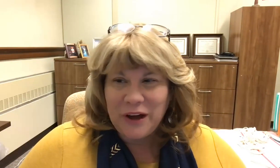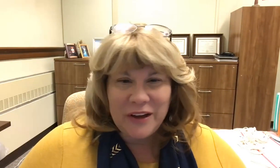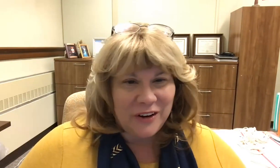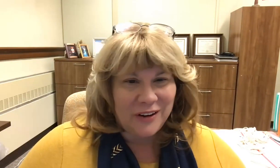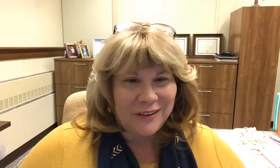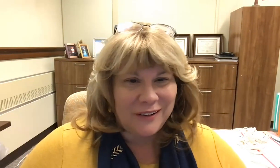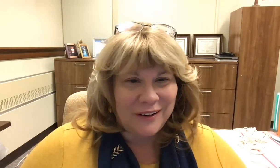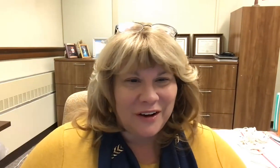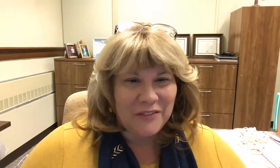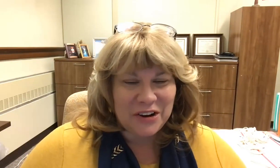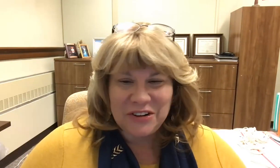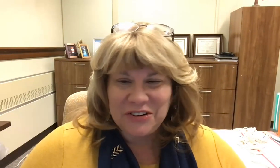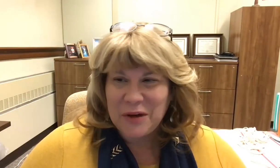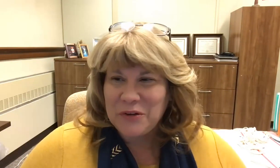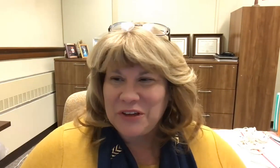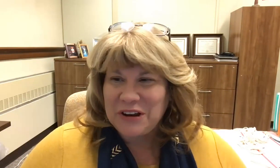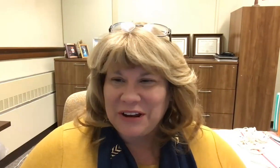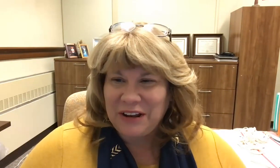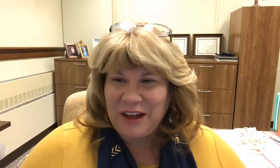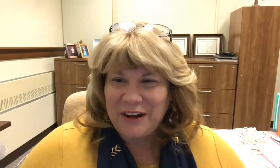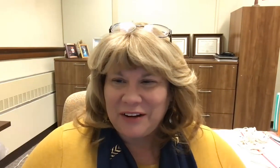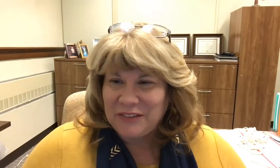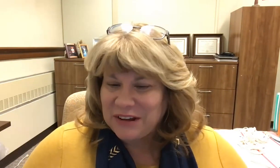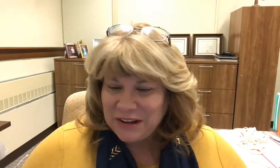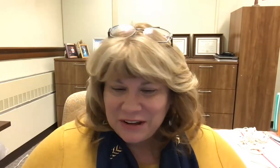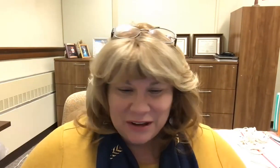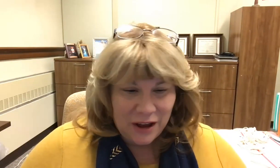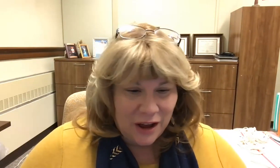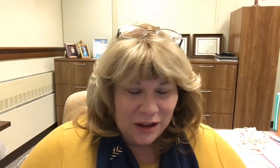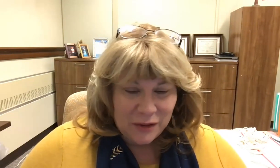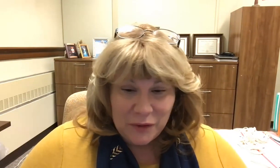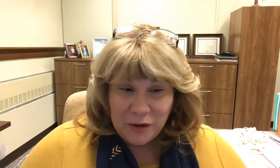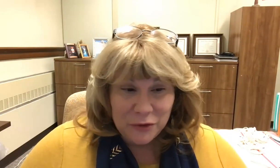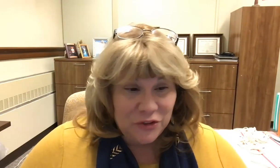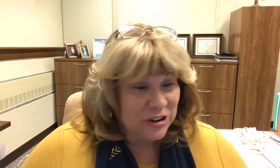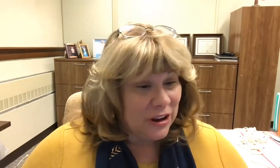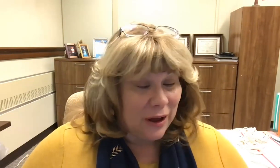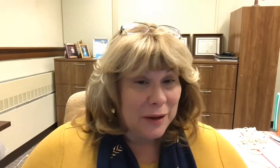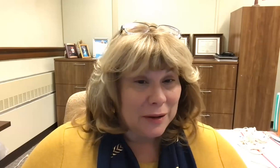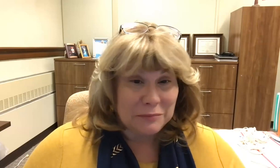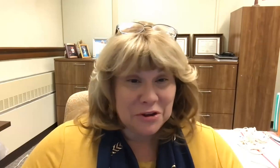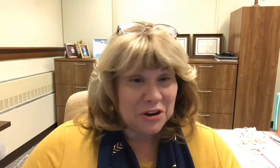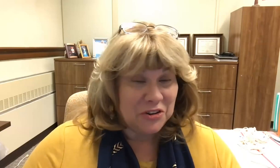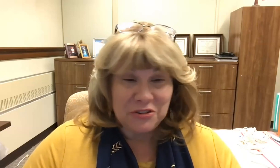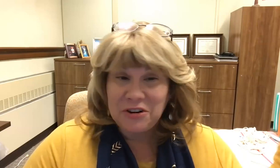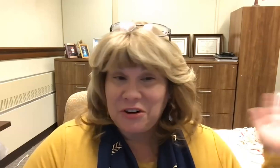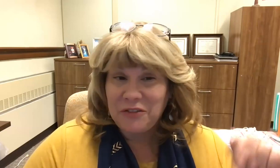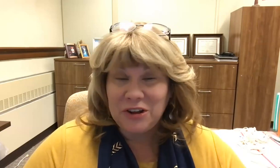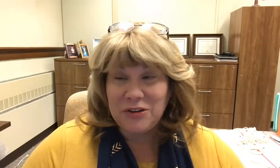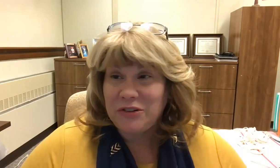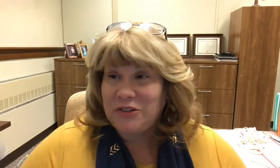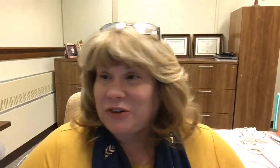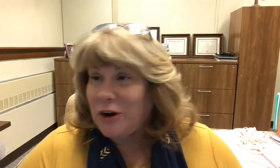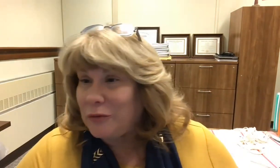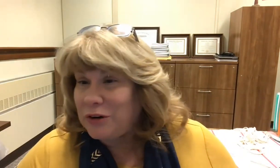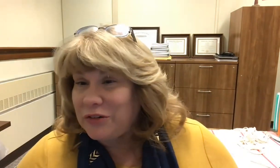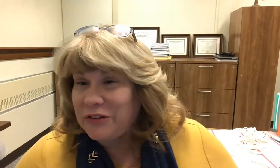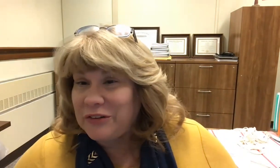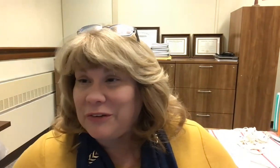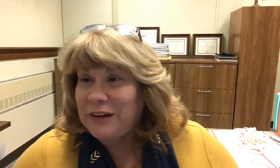guys are having a good time with it and get a lot out of it. Virginia, I am going to turn it over to you to start when you see fit.